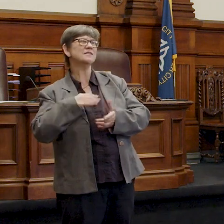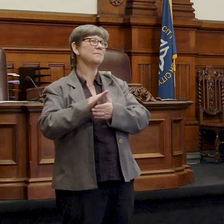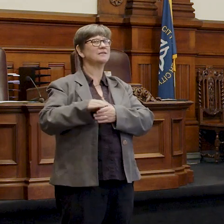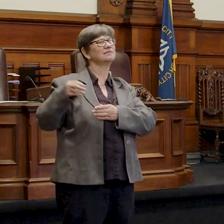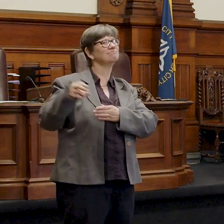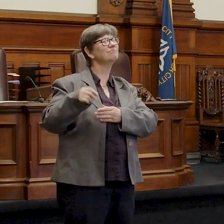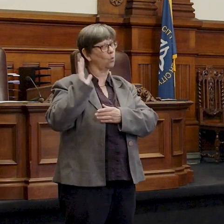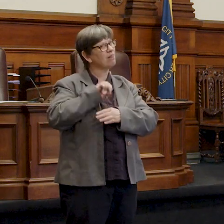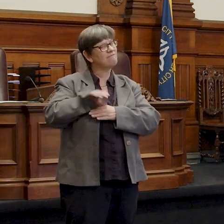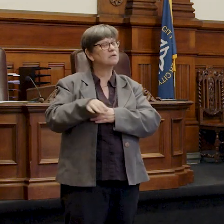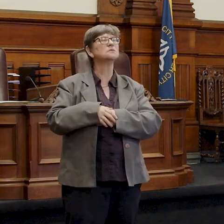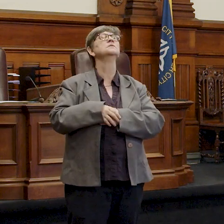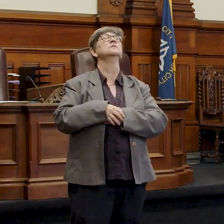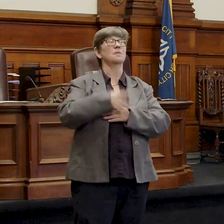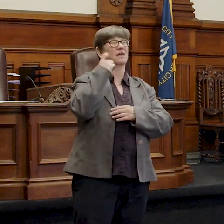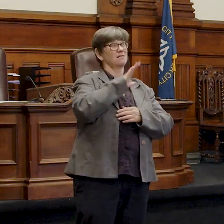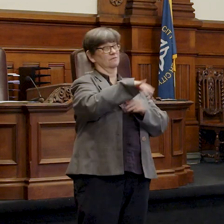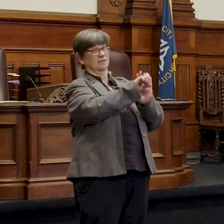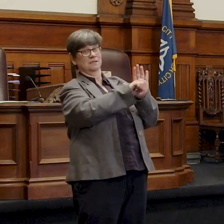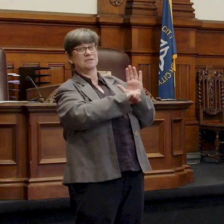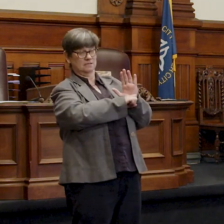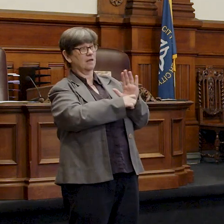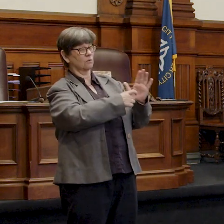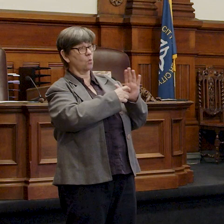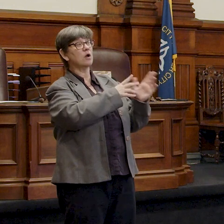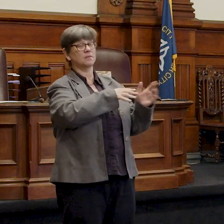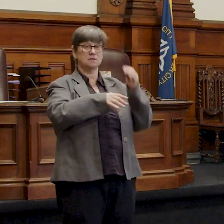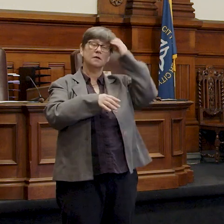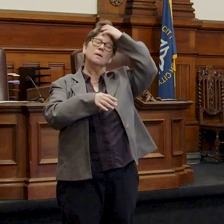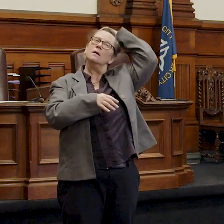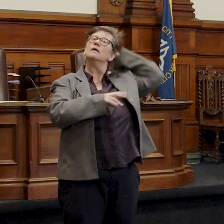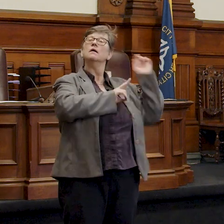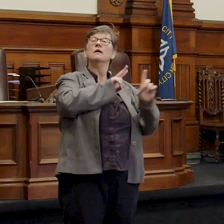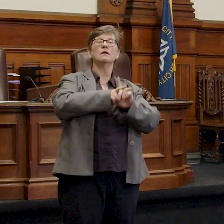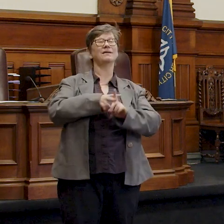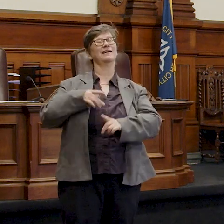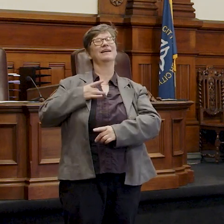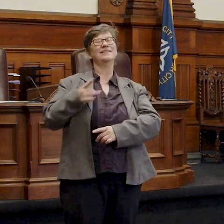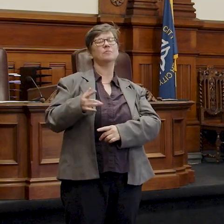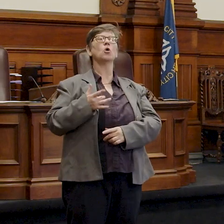As a result of applying this prescribed calculation, the typical homeowner will see an increase of